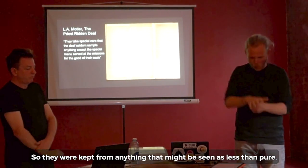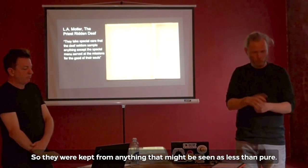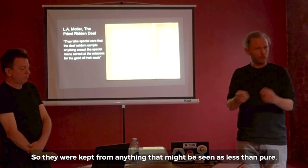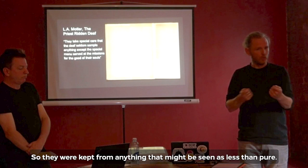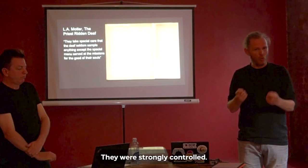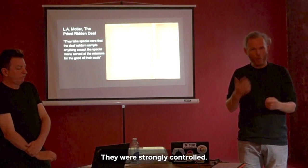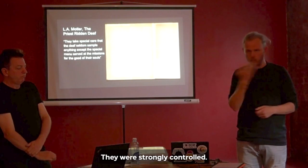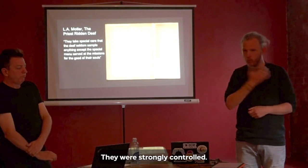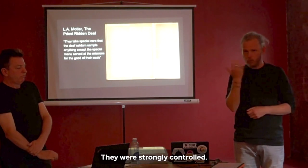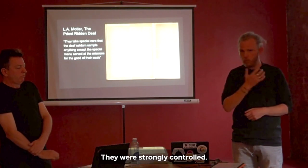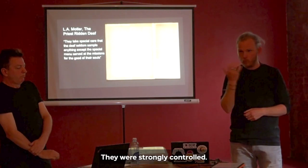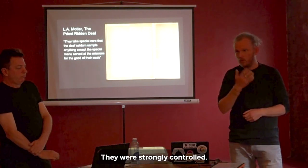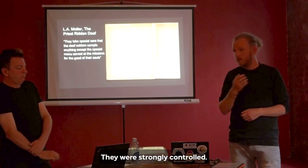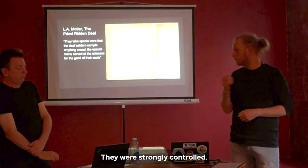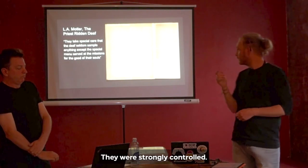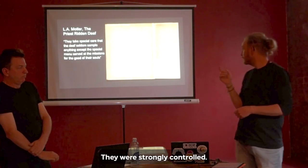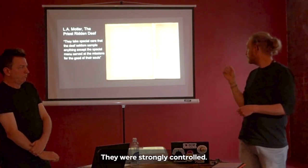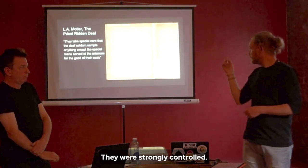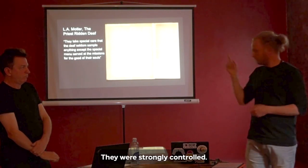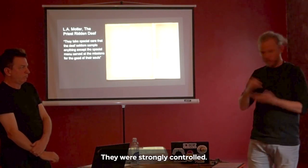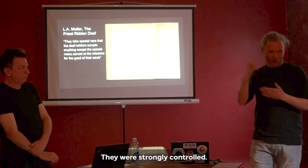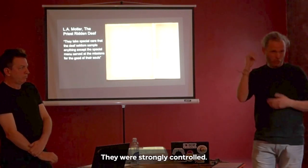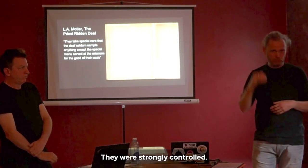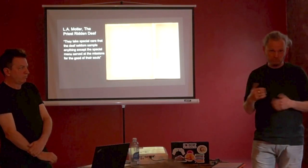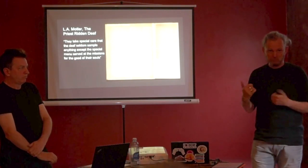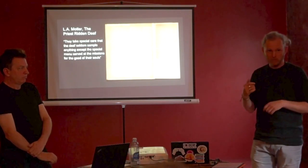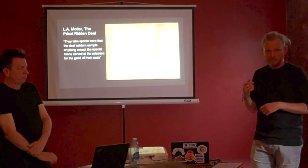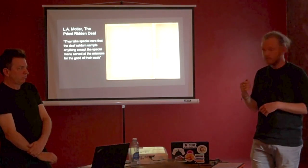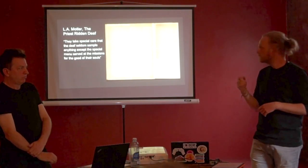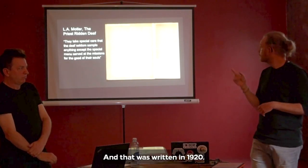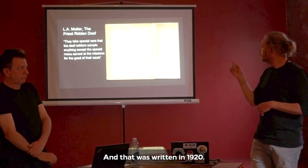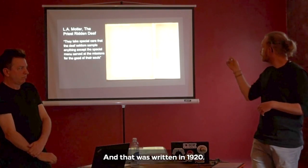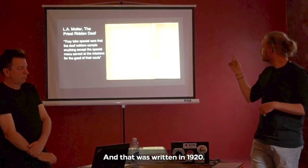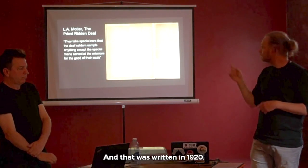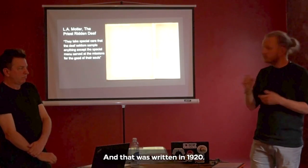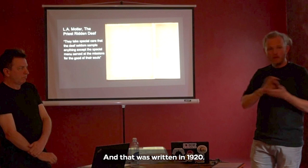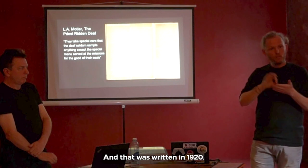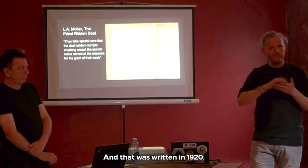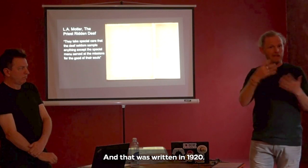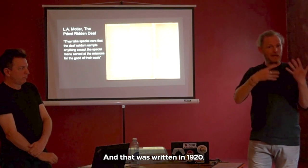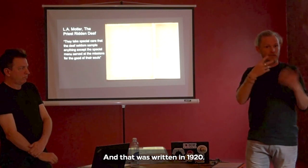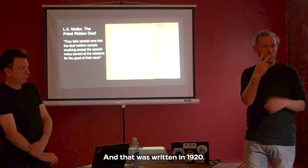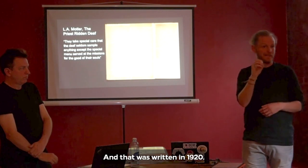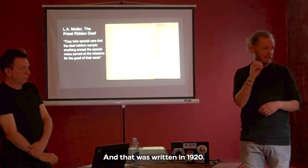than pure. They were strongly controlled and controlled by hearing